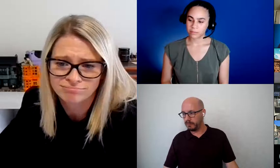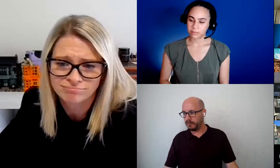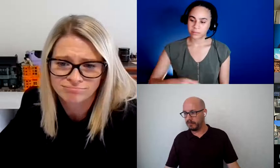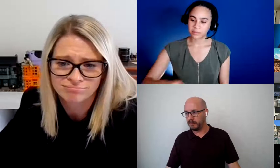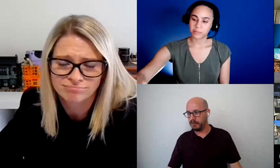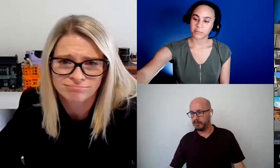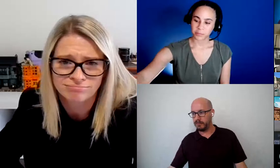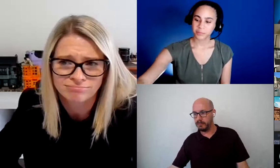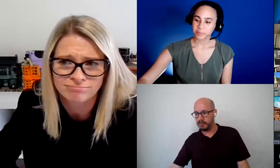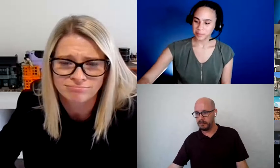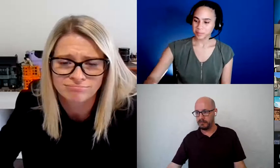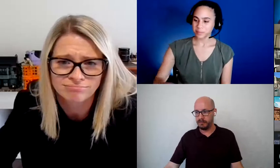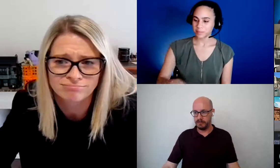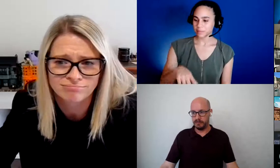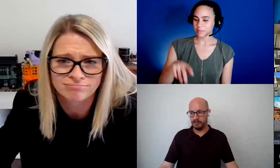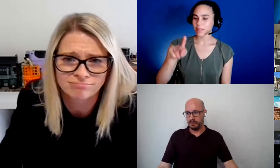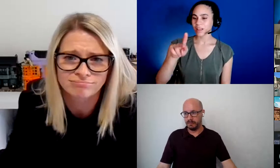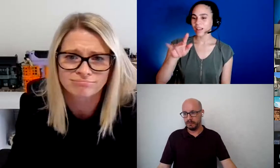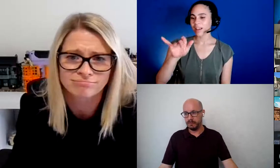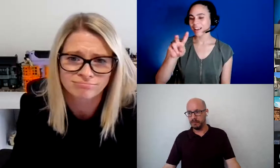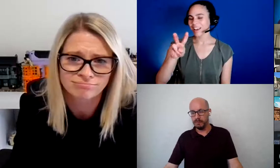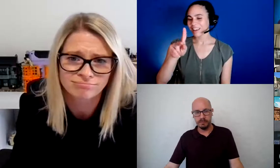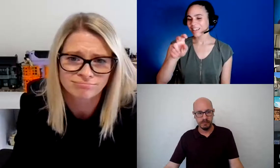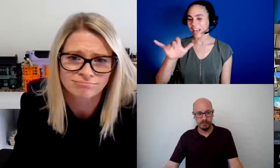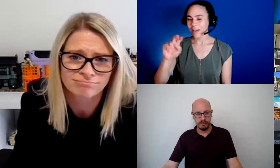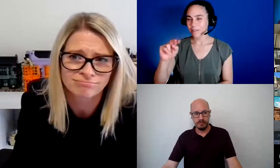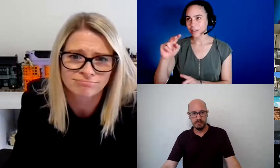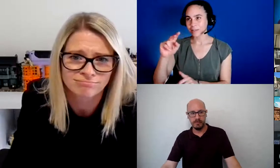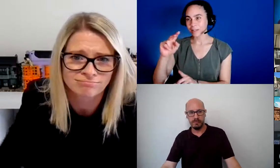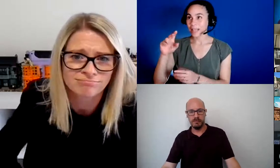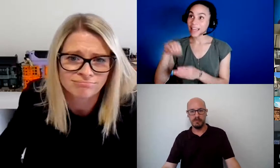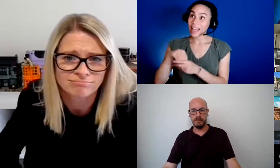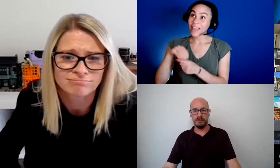allyship, what is it like to have your words translated, you by an interpreter?